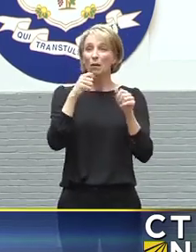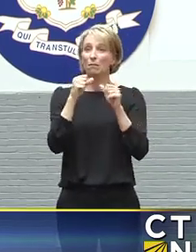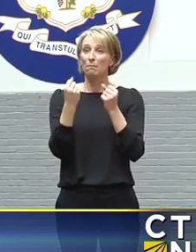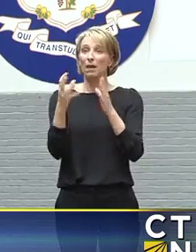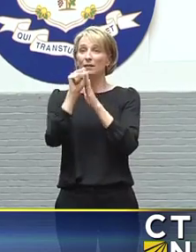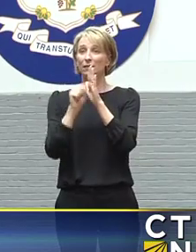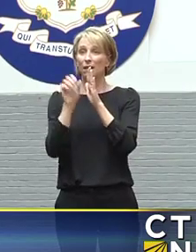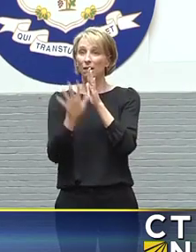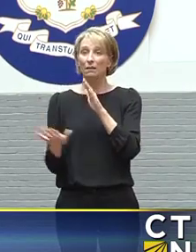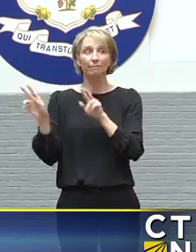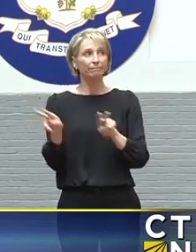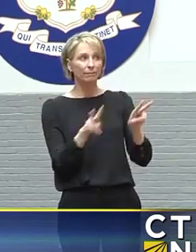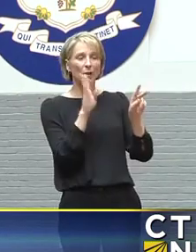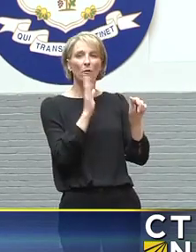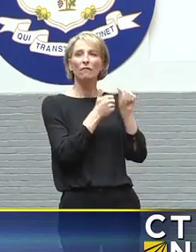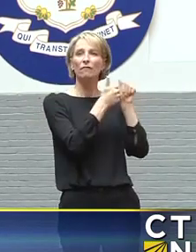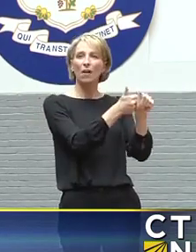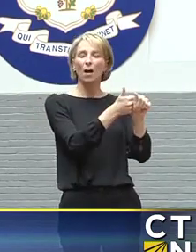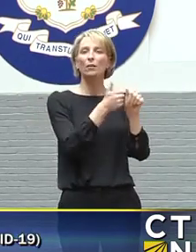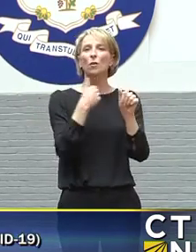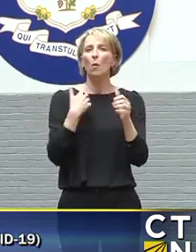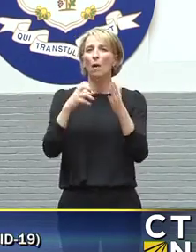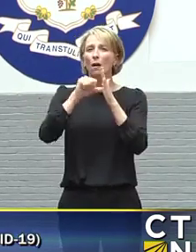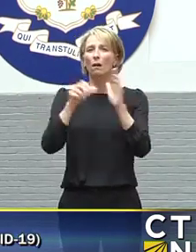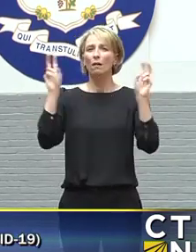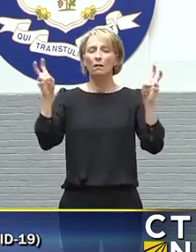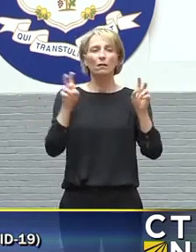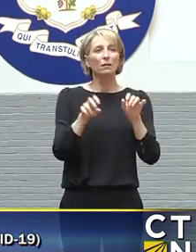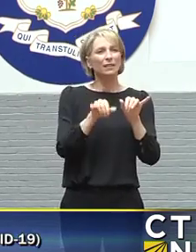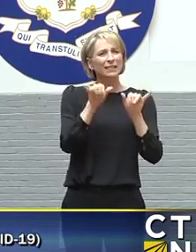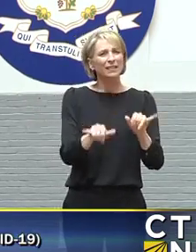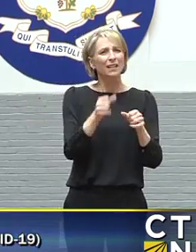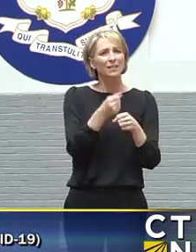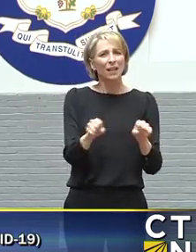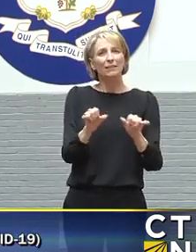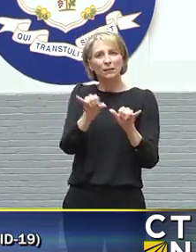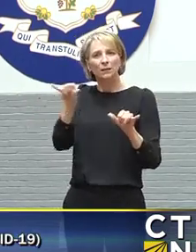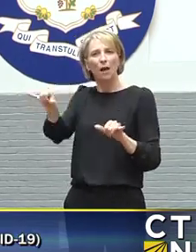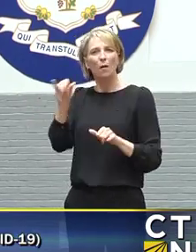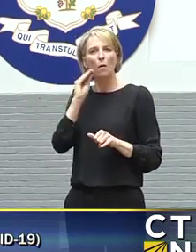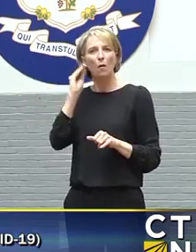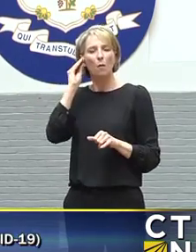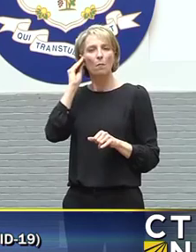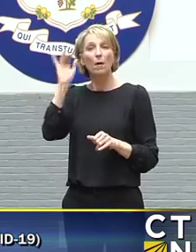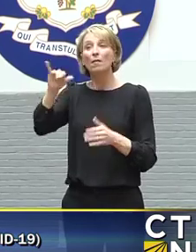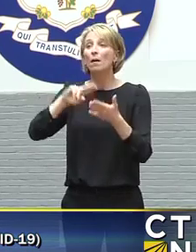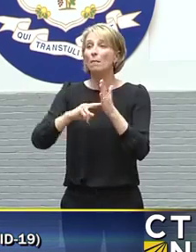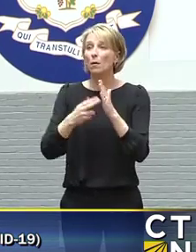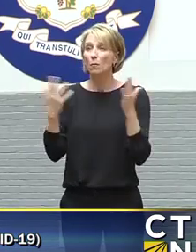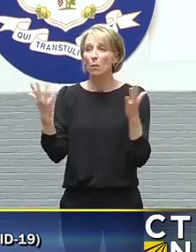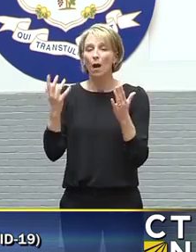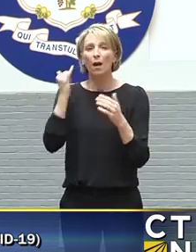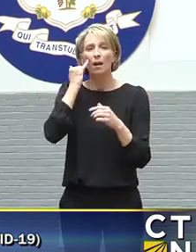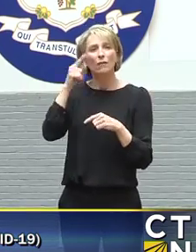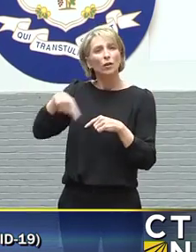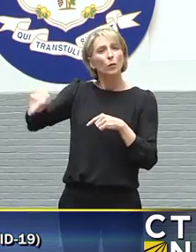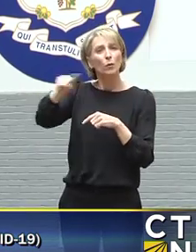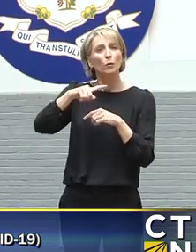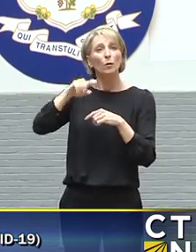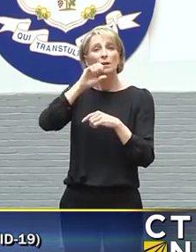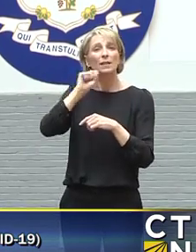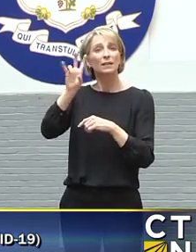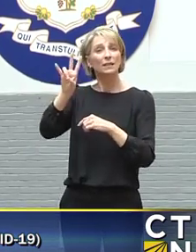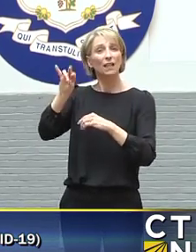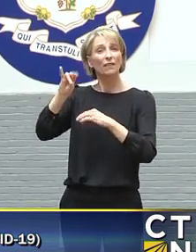well. Stay safe, stay at home. What do I mean by that? Again, if you're over 70 years old, stay at